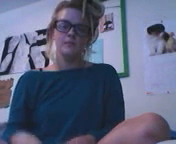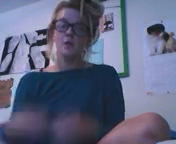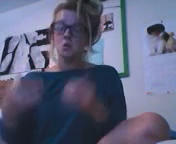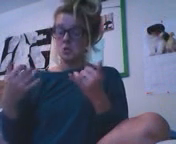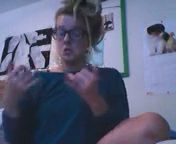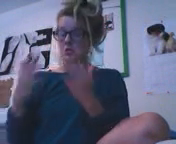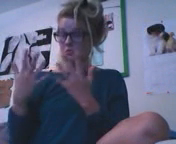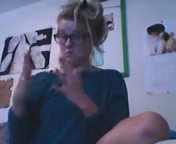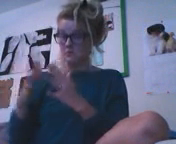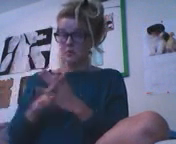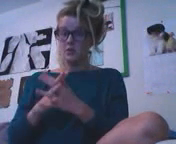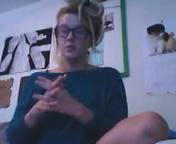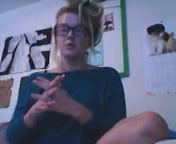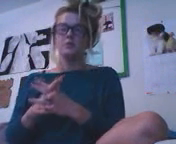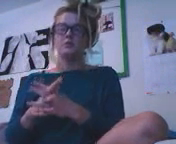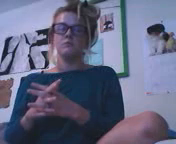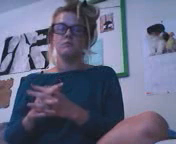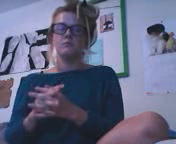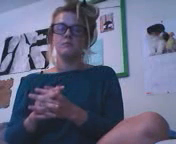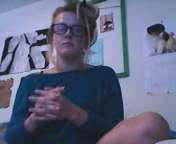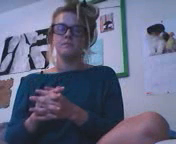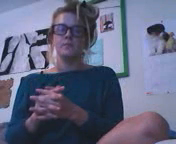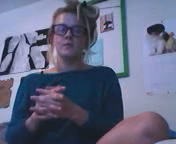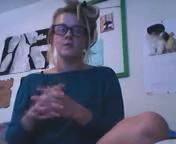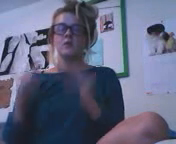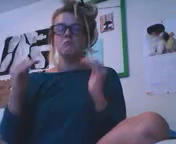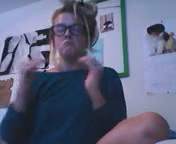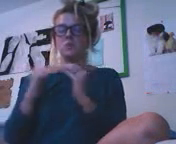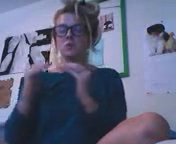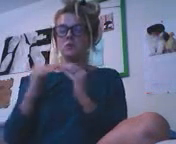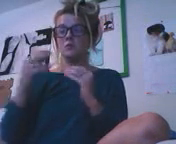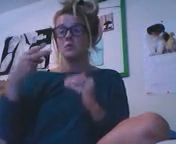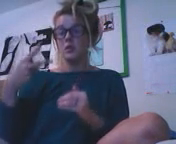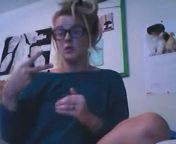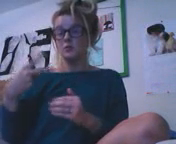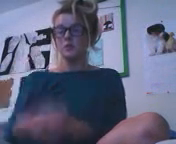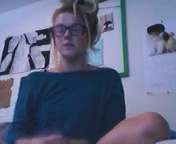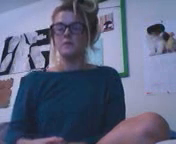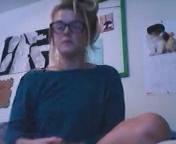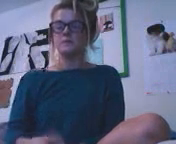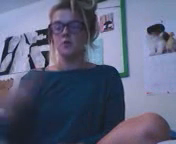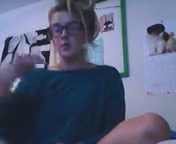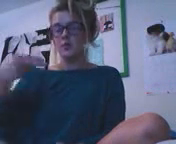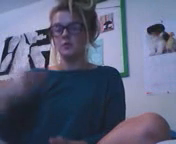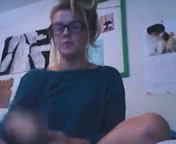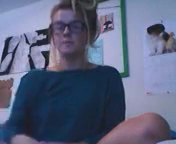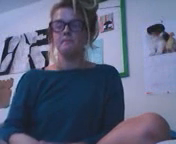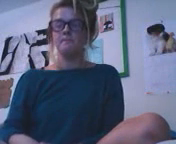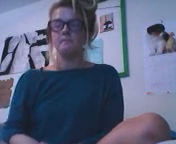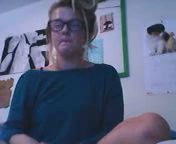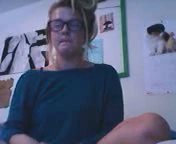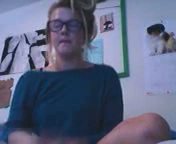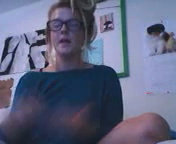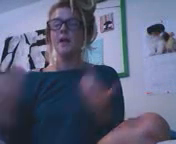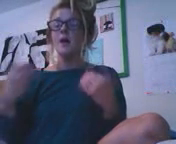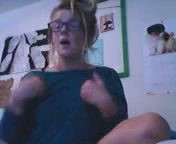hydrogen atoms next. So using the new number of atoms that I've calculated, I have 12 hydrogen atoms on my